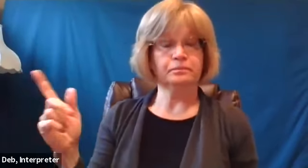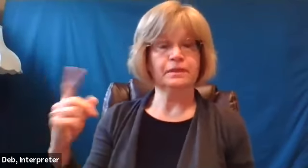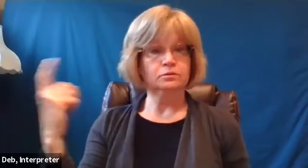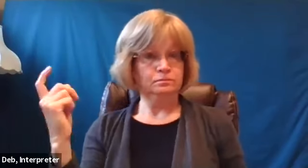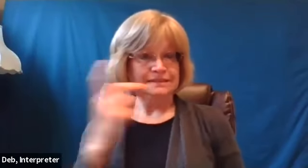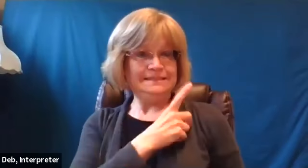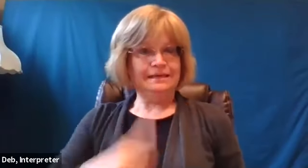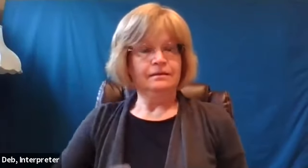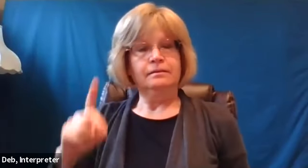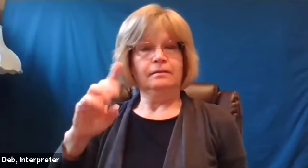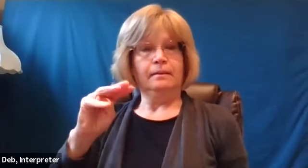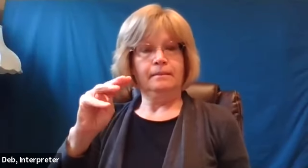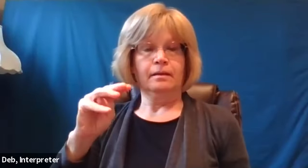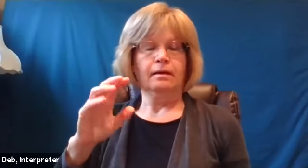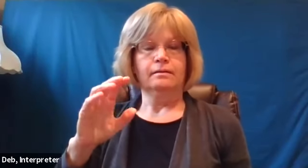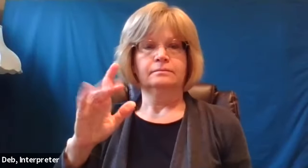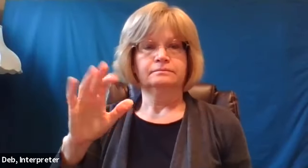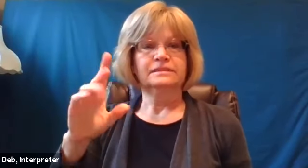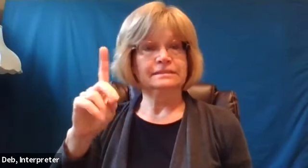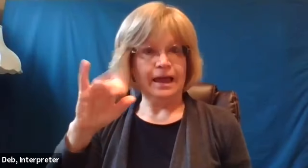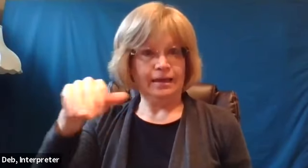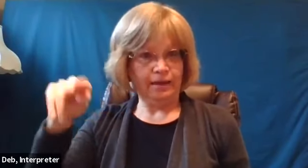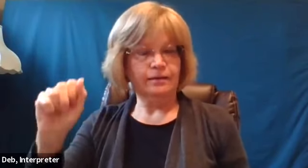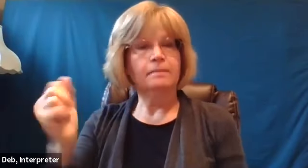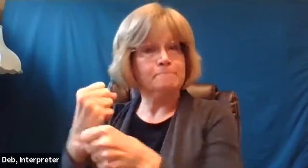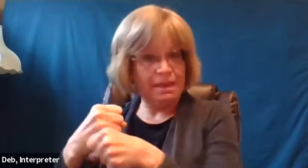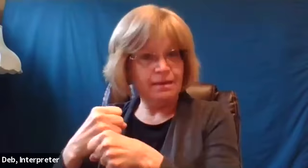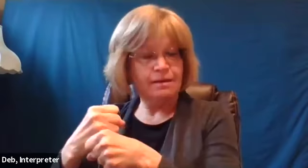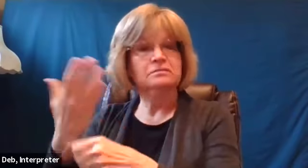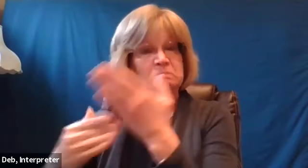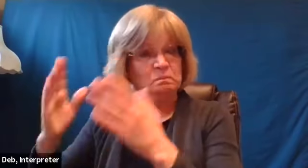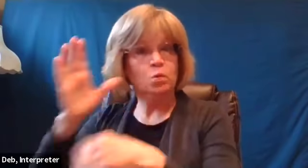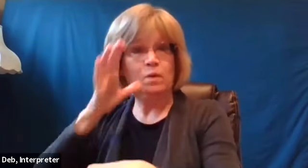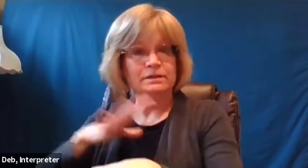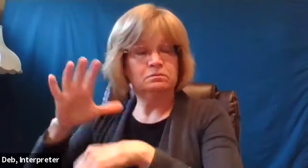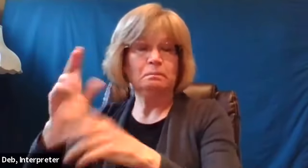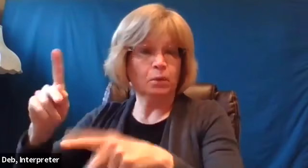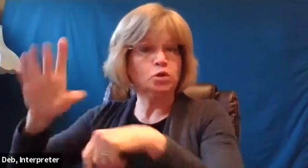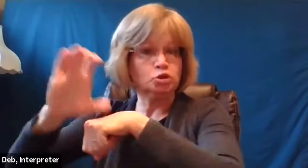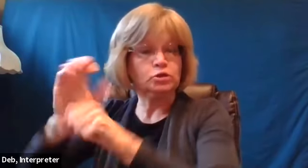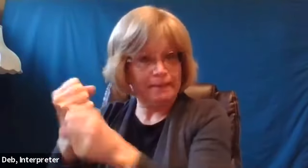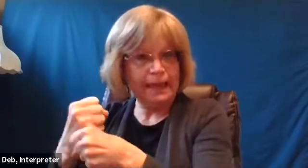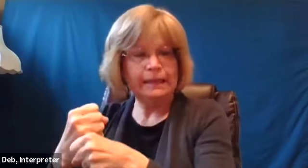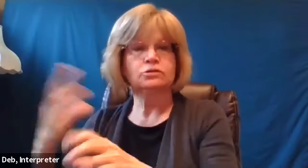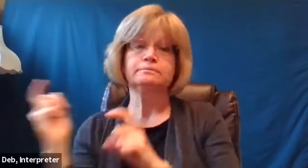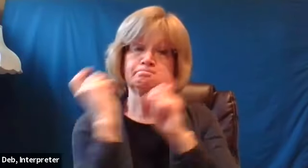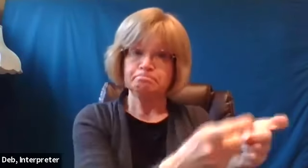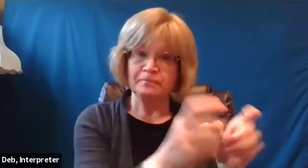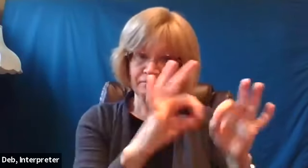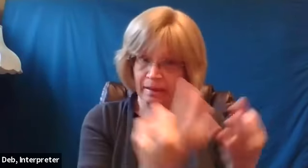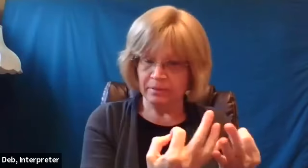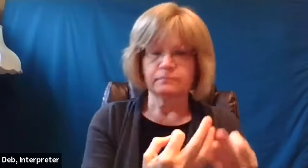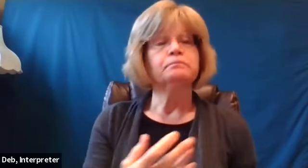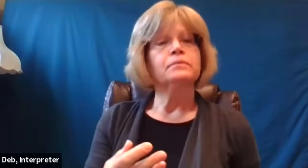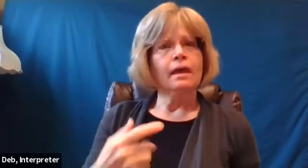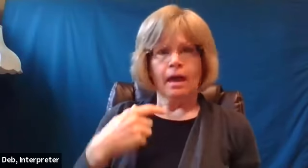Some of the people at church made them at Let's Get Crafty, and she wanted my family to have one. Now, there are special rules for taking care of this plant. I have to